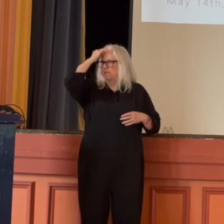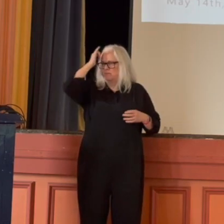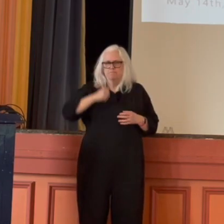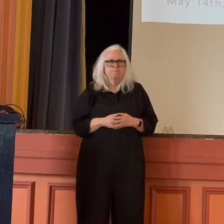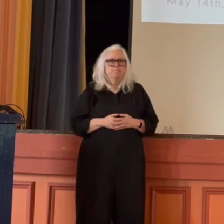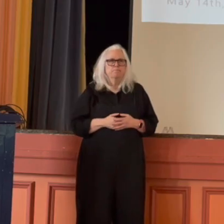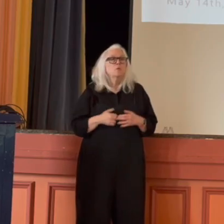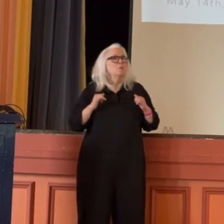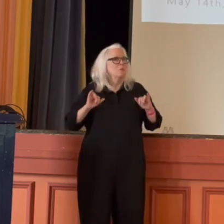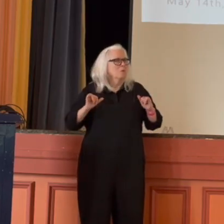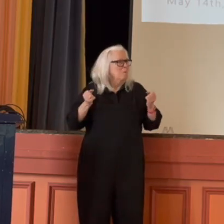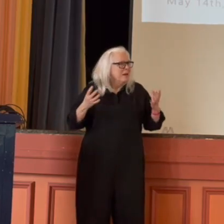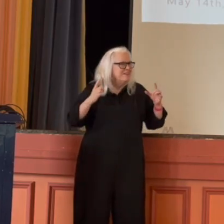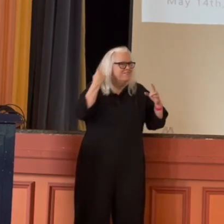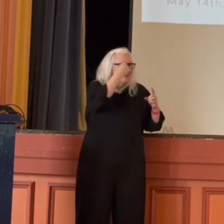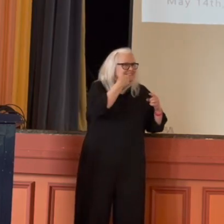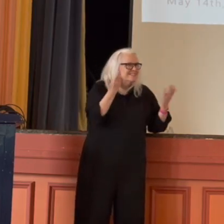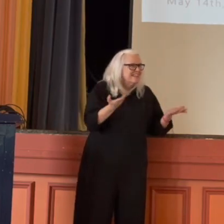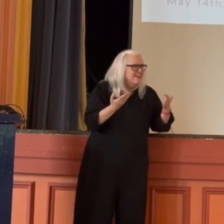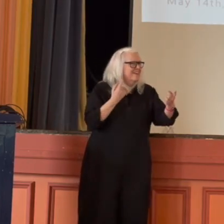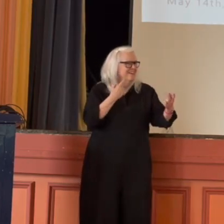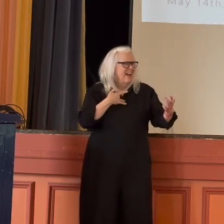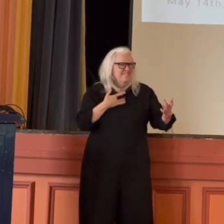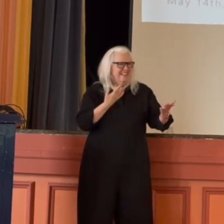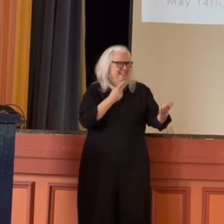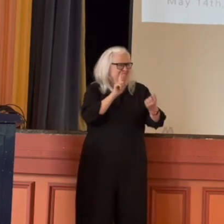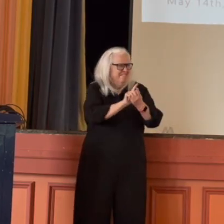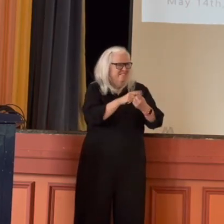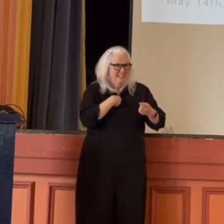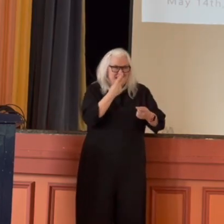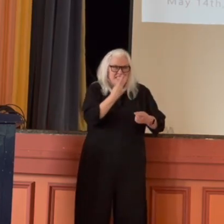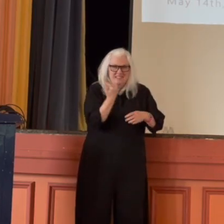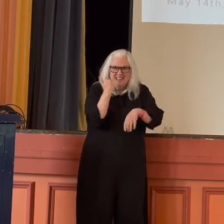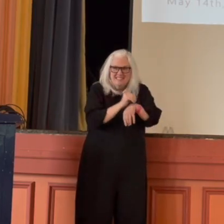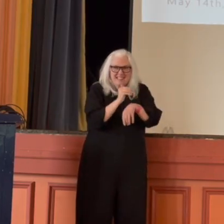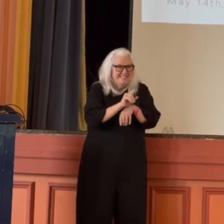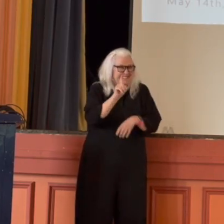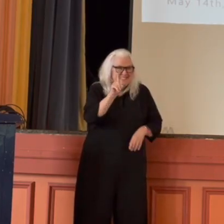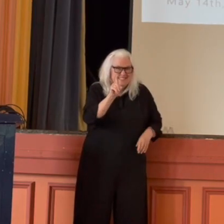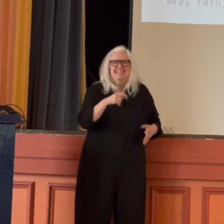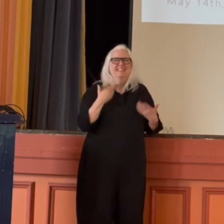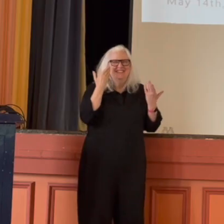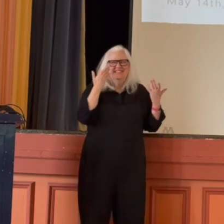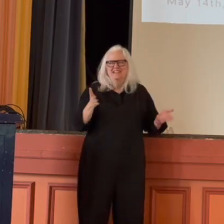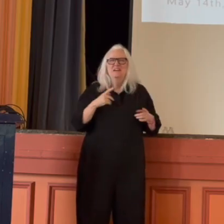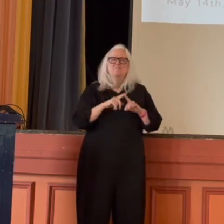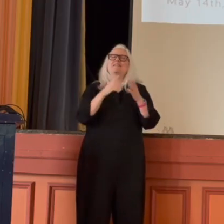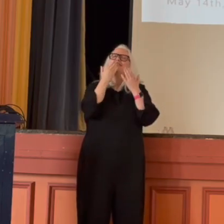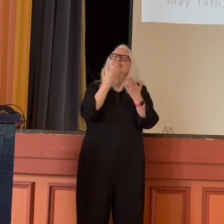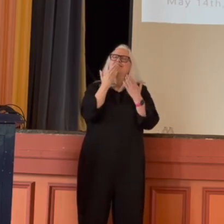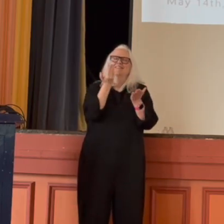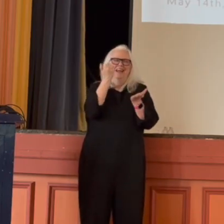many familiar faces. I look like I seen y'all last night. But nevertheless, thank you again for